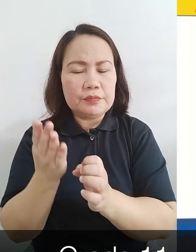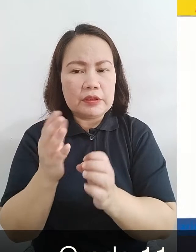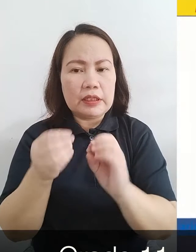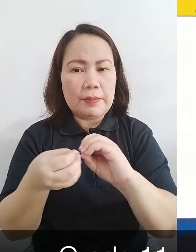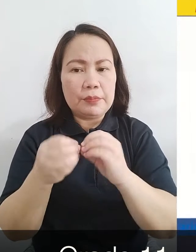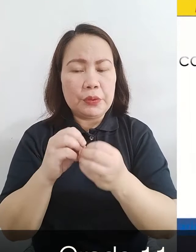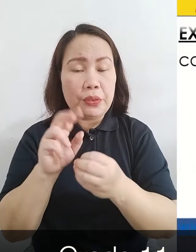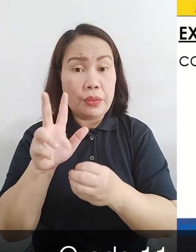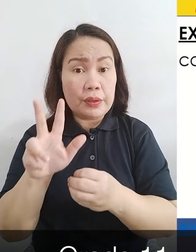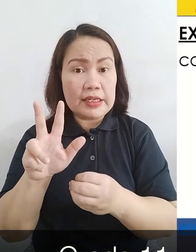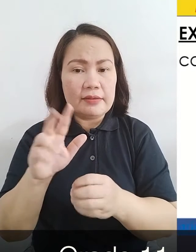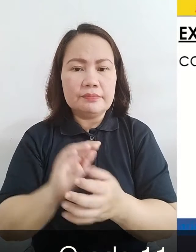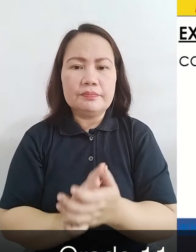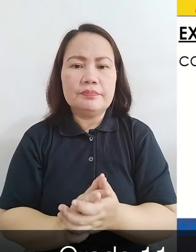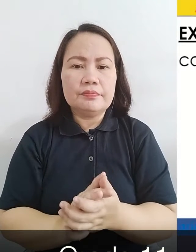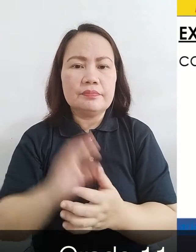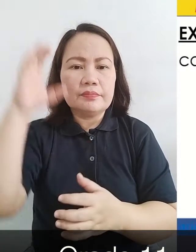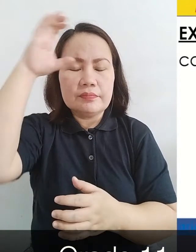Halimbawa,